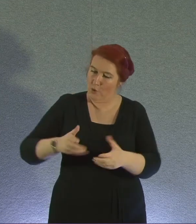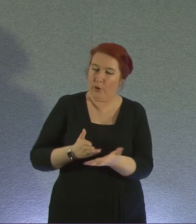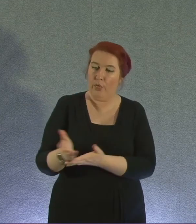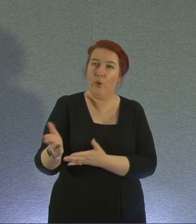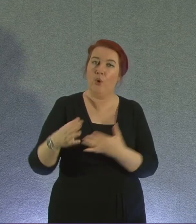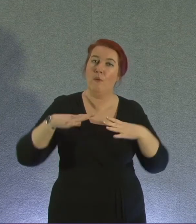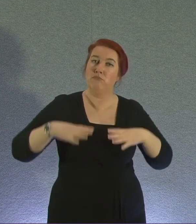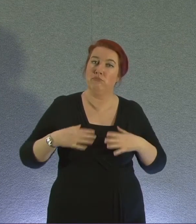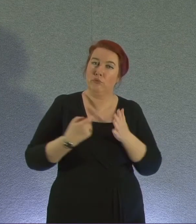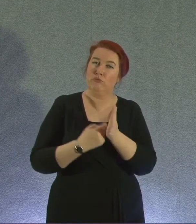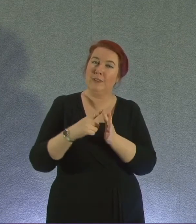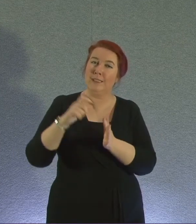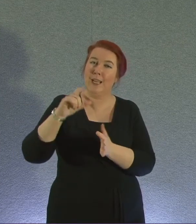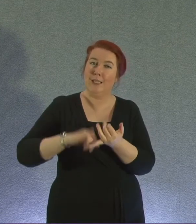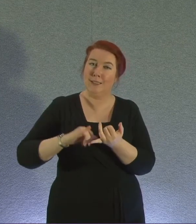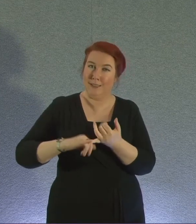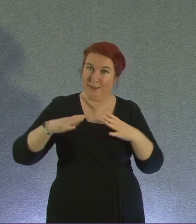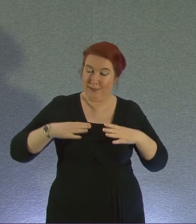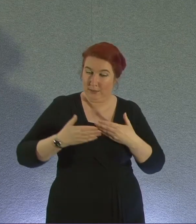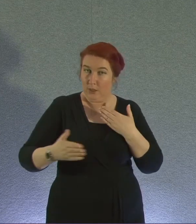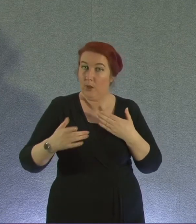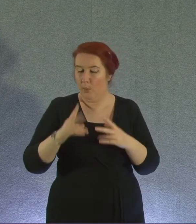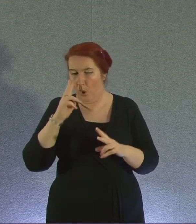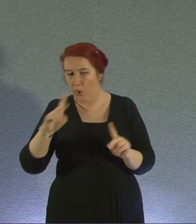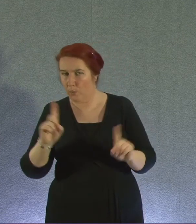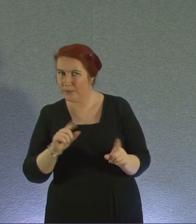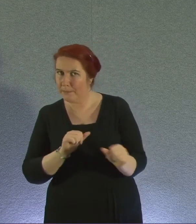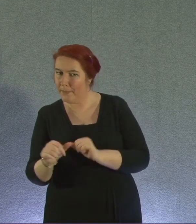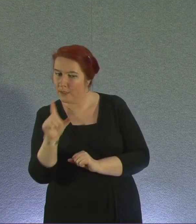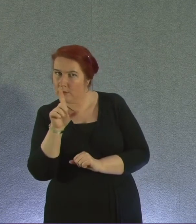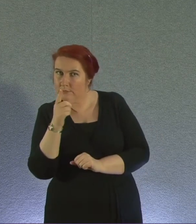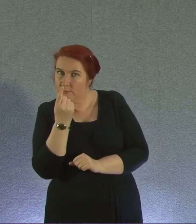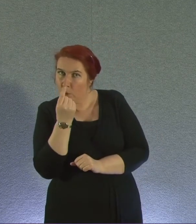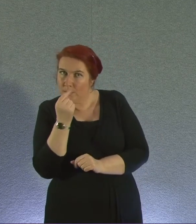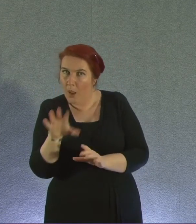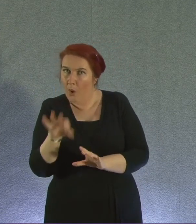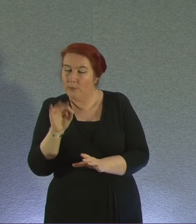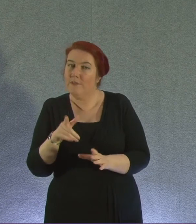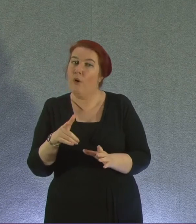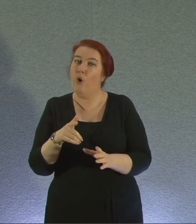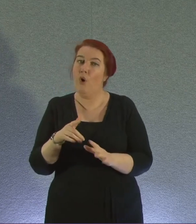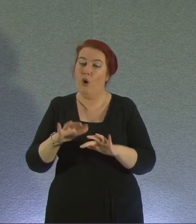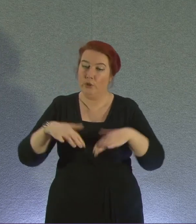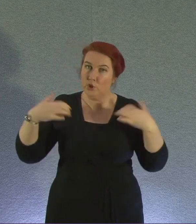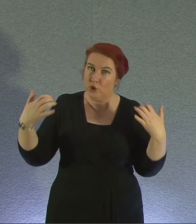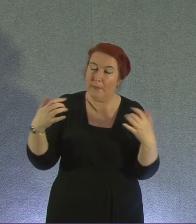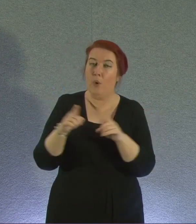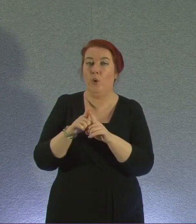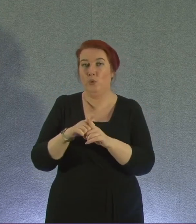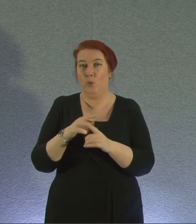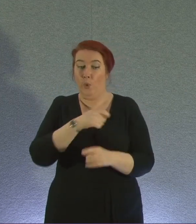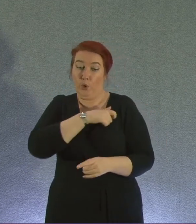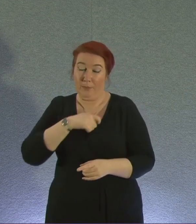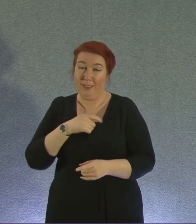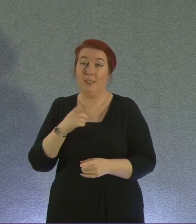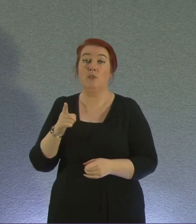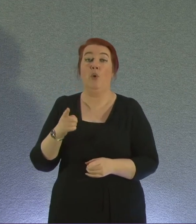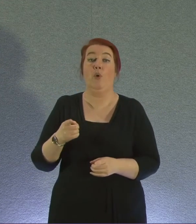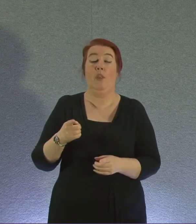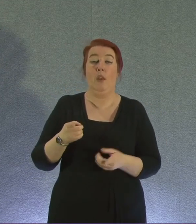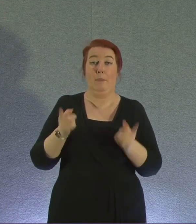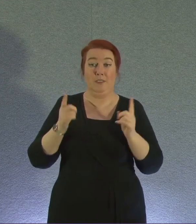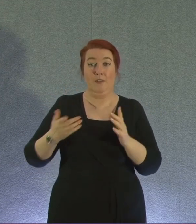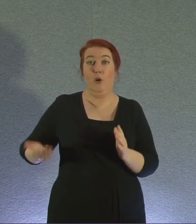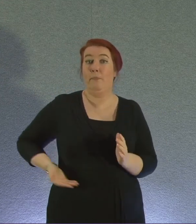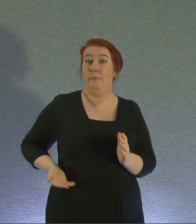look at the most effective options for both Chamber and committees. Now, the Minister for Parliamentary Business assured the Bureau earlier, and I'm sure many